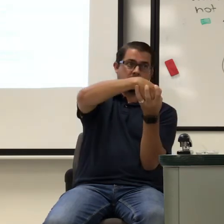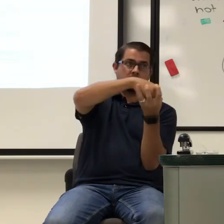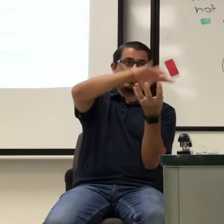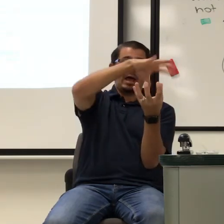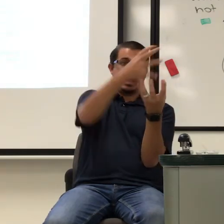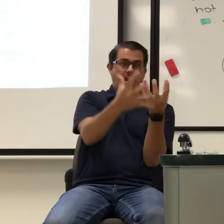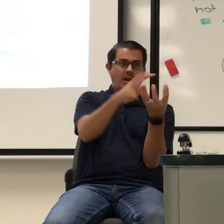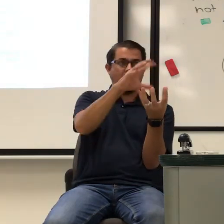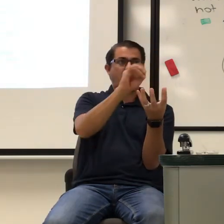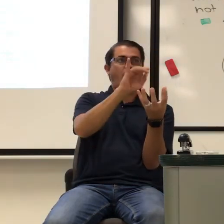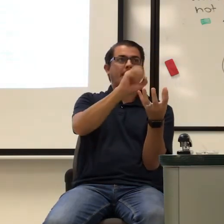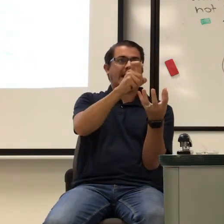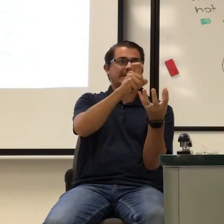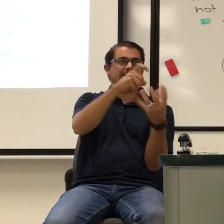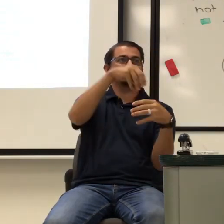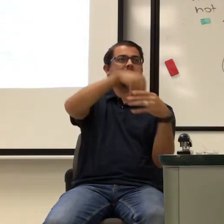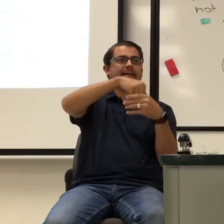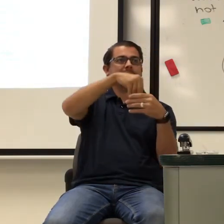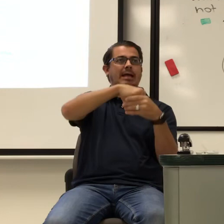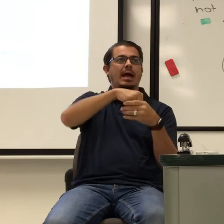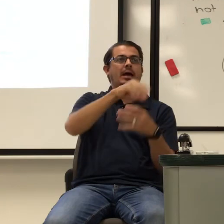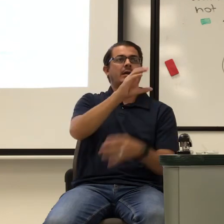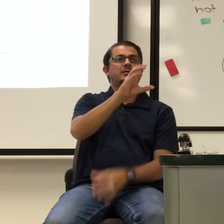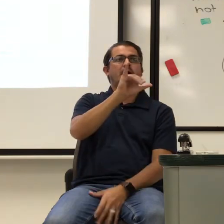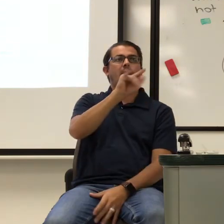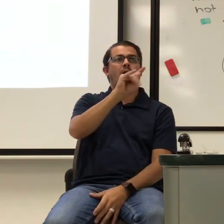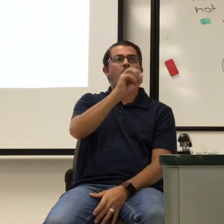complex in cytoplasm.